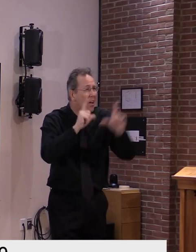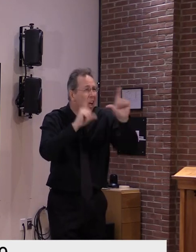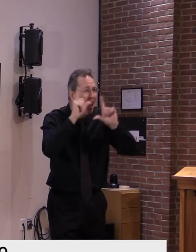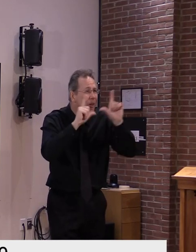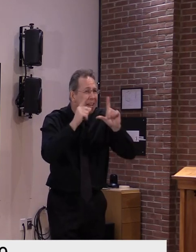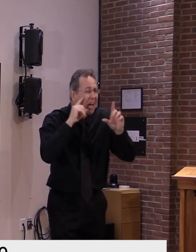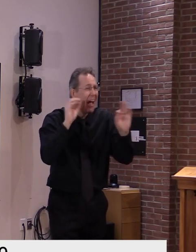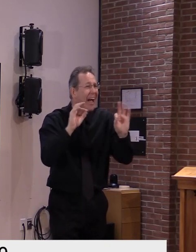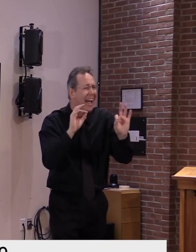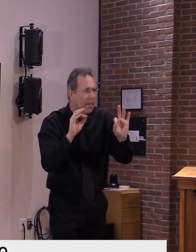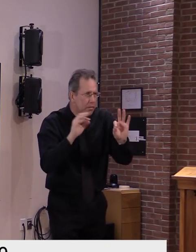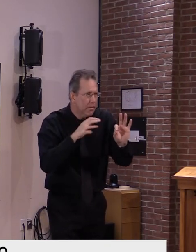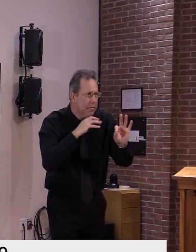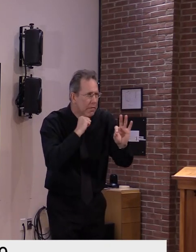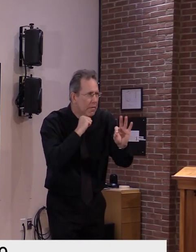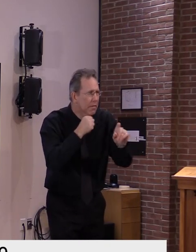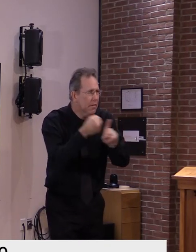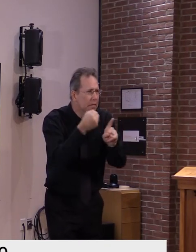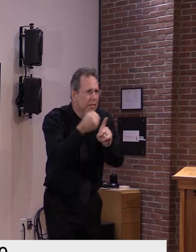settings.